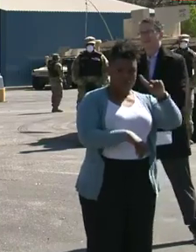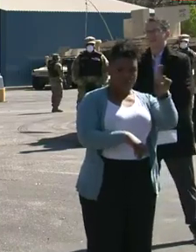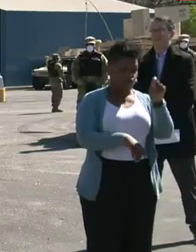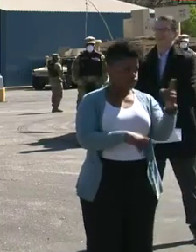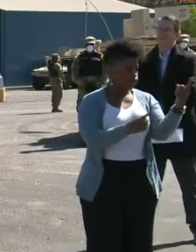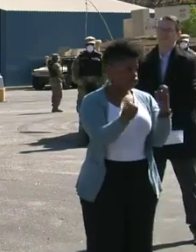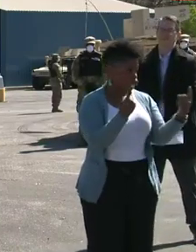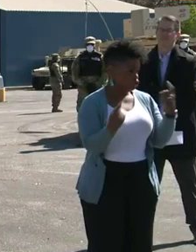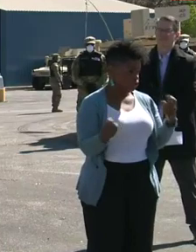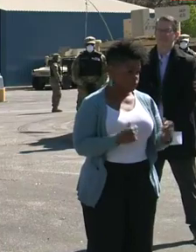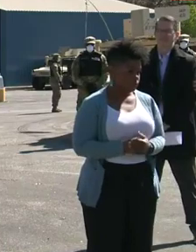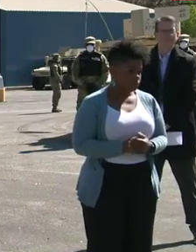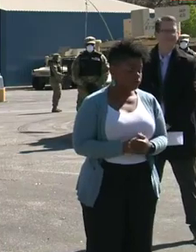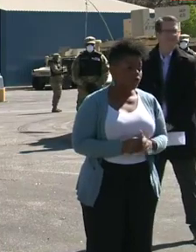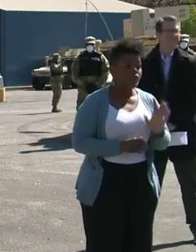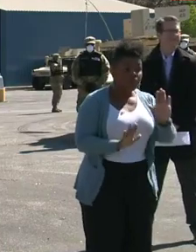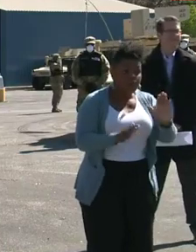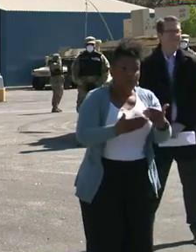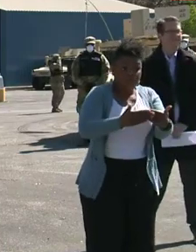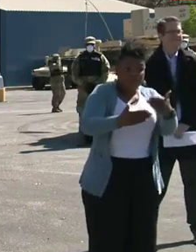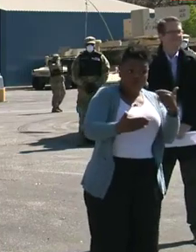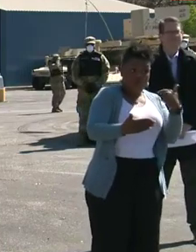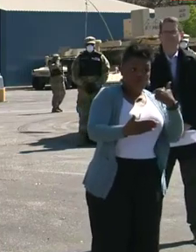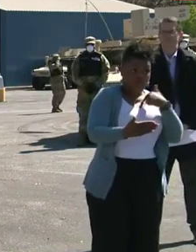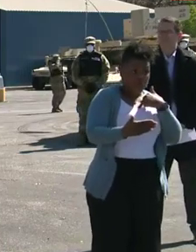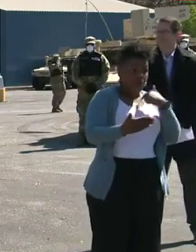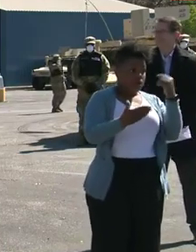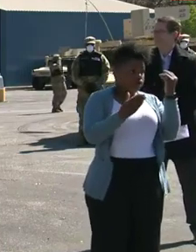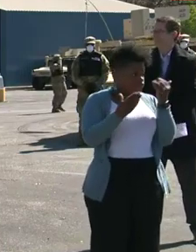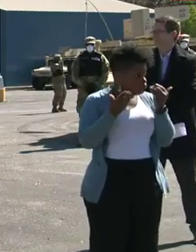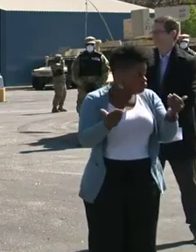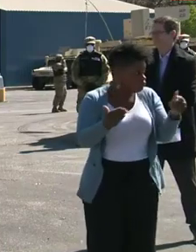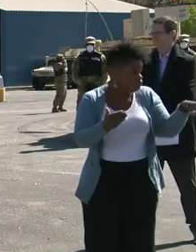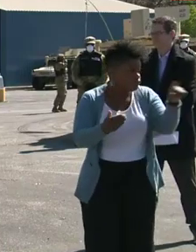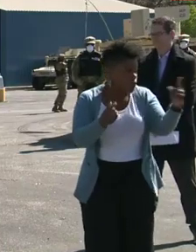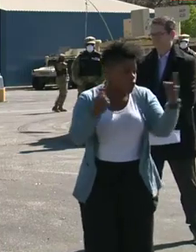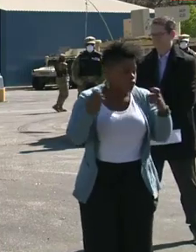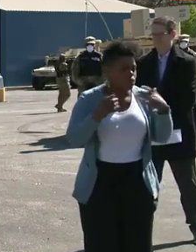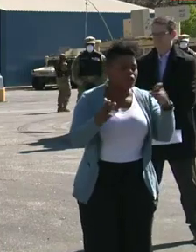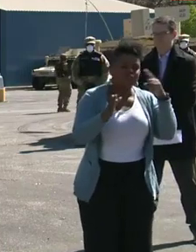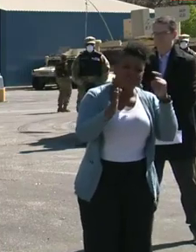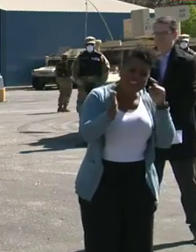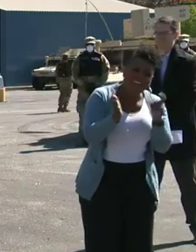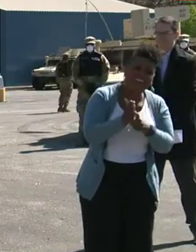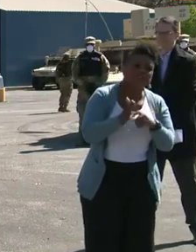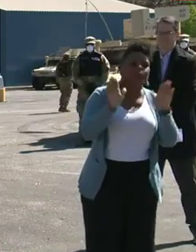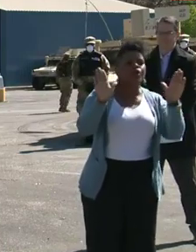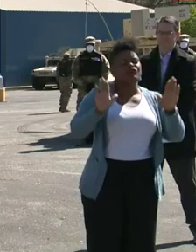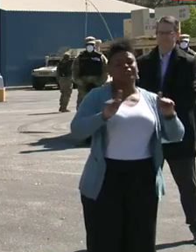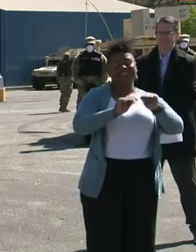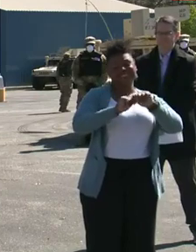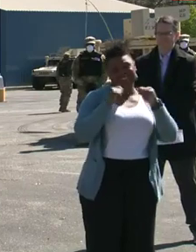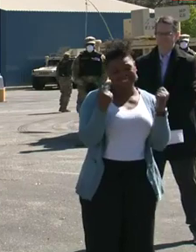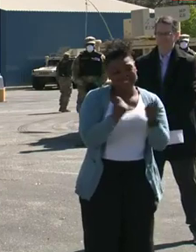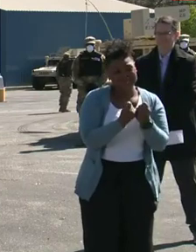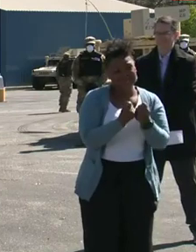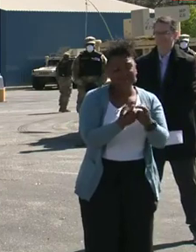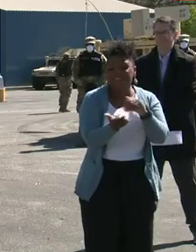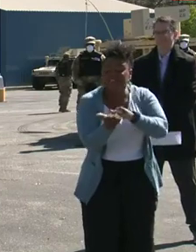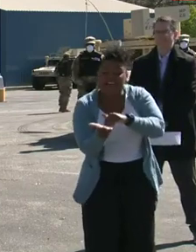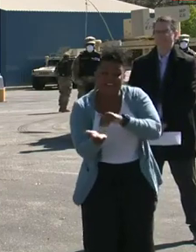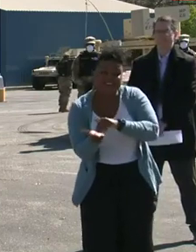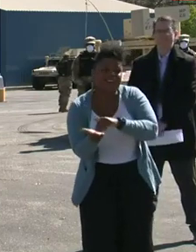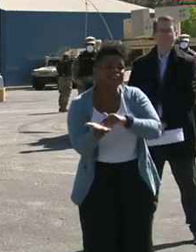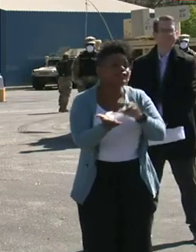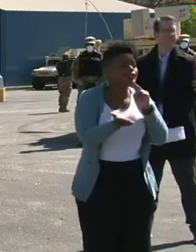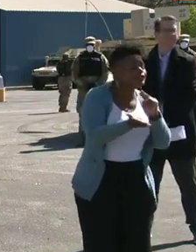to, before I turn to your questions, acknowledge the wonderful team of doctors and nurses and support staff